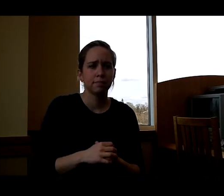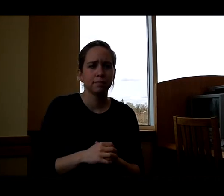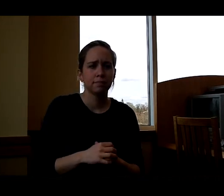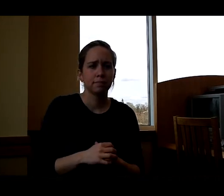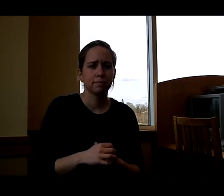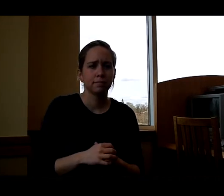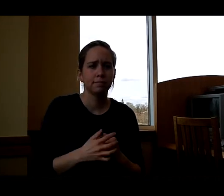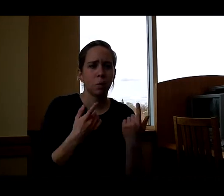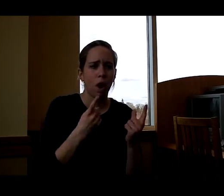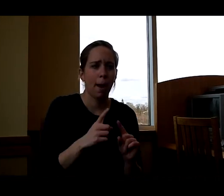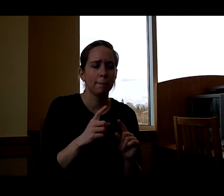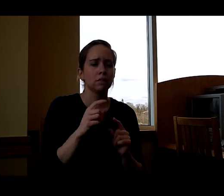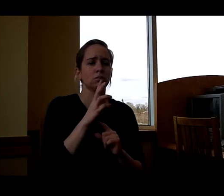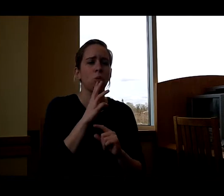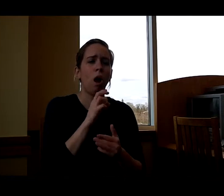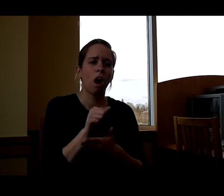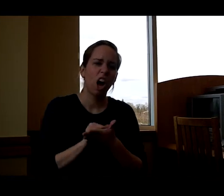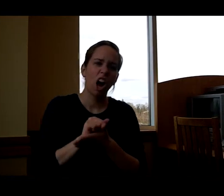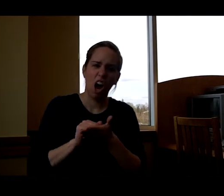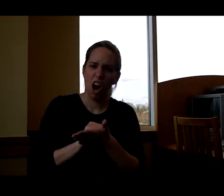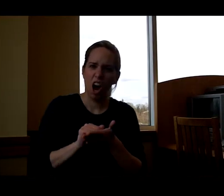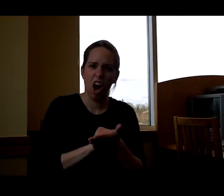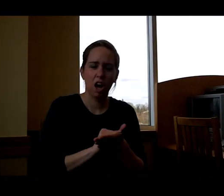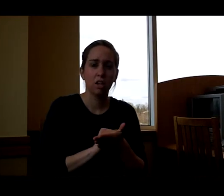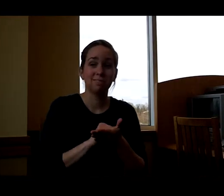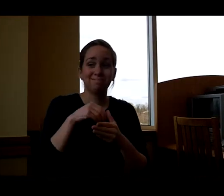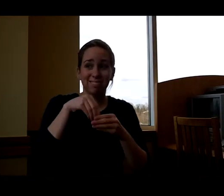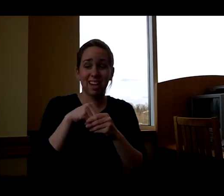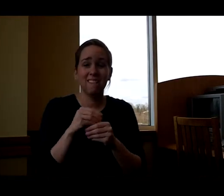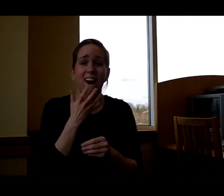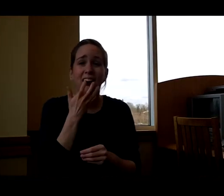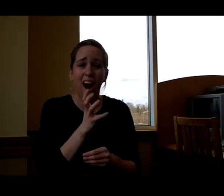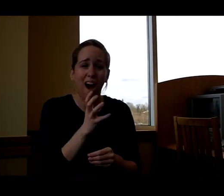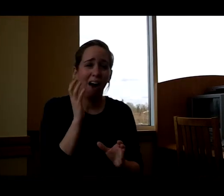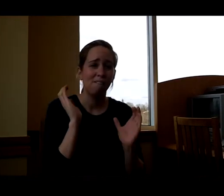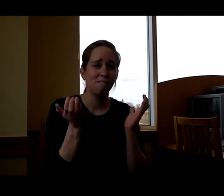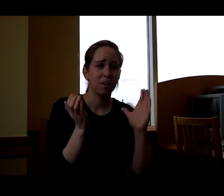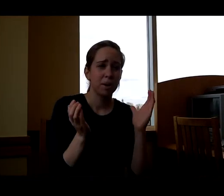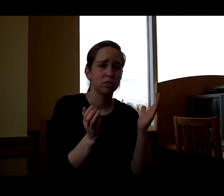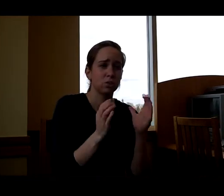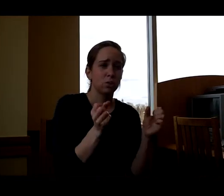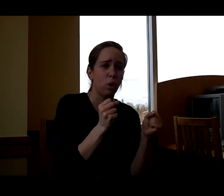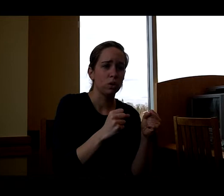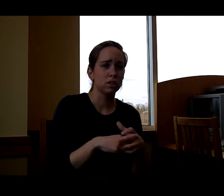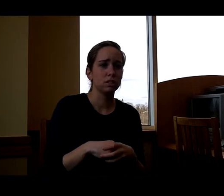What's happening to those water molecules in hot water versus cold water? It has to do with speed. What? They move